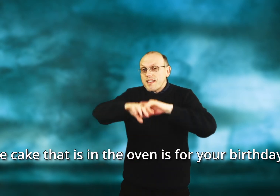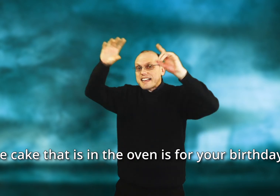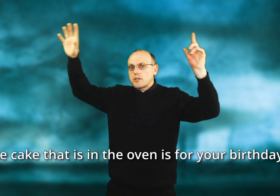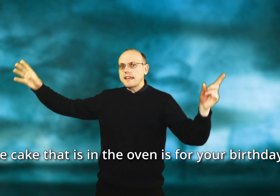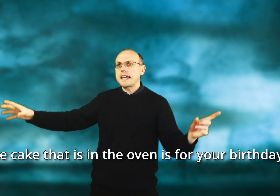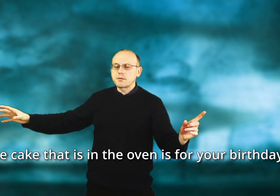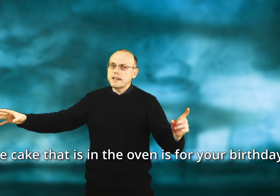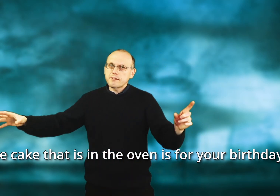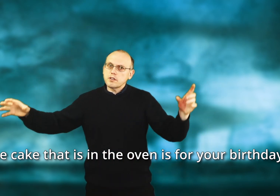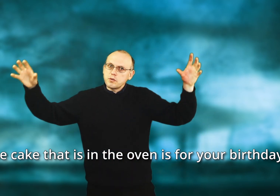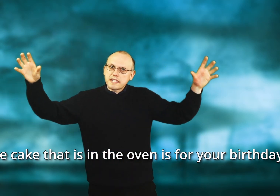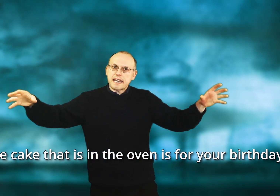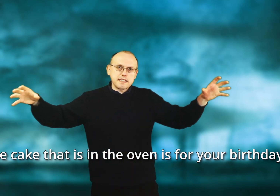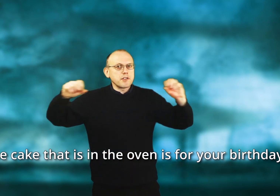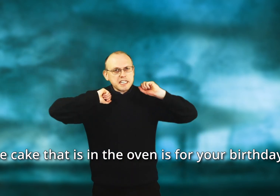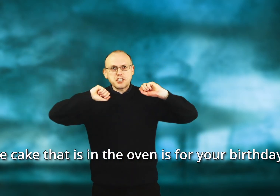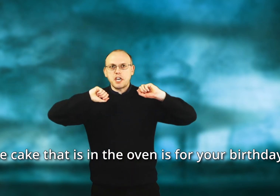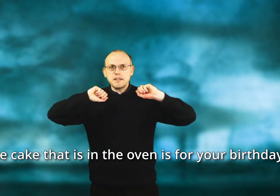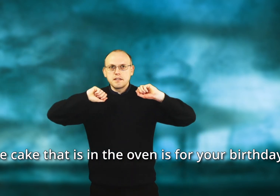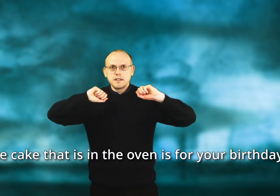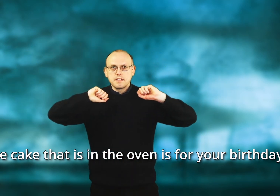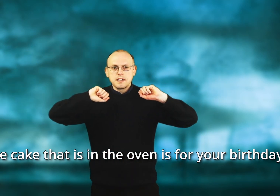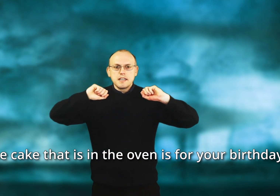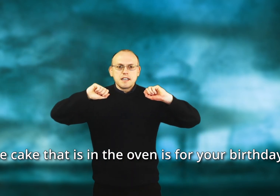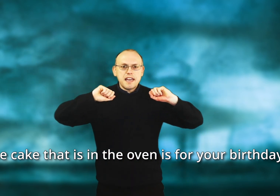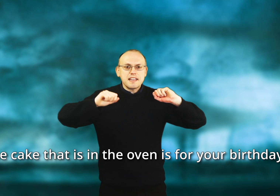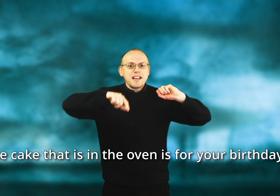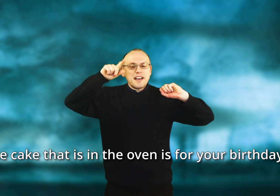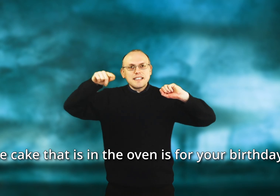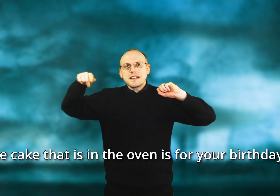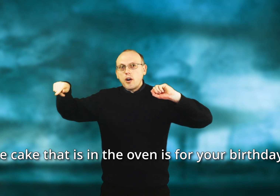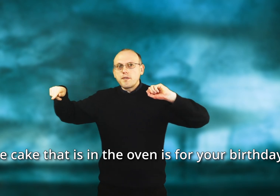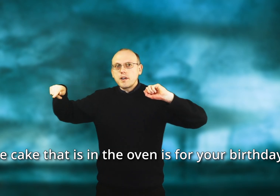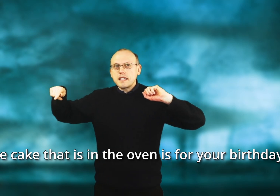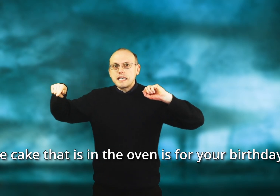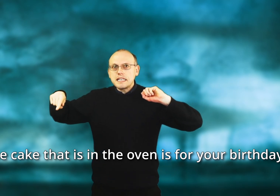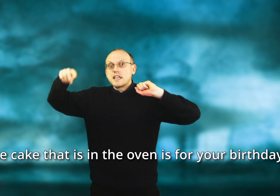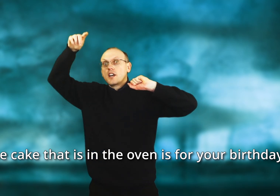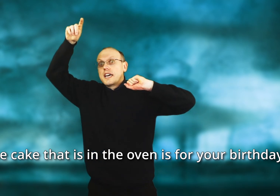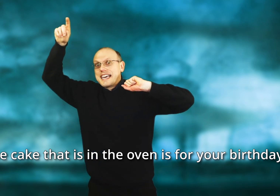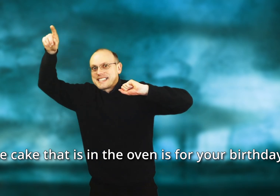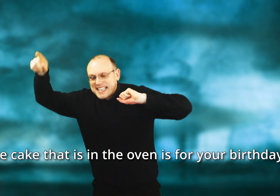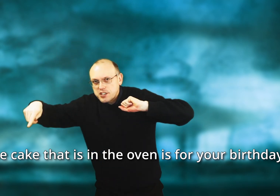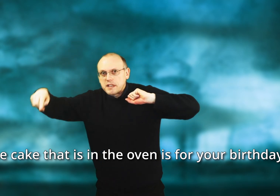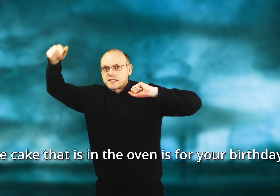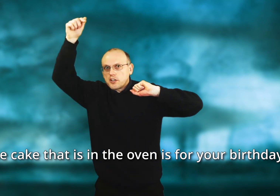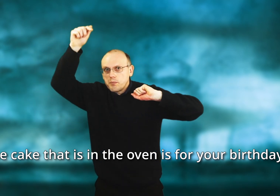that context, when I've got two cakes in the kitchen, then that is in the oven is essential. It's got to be